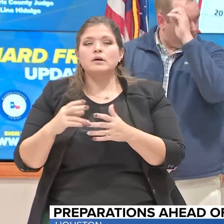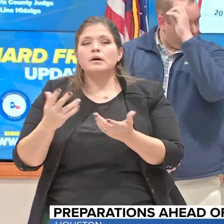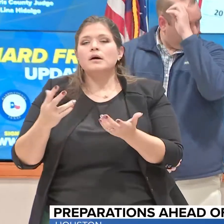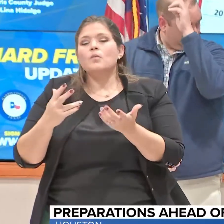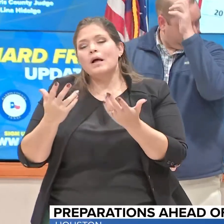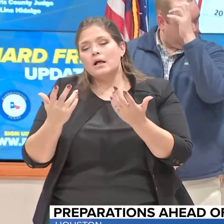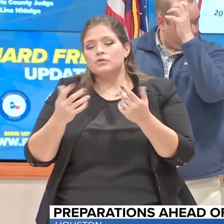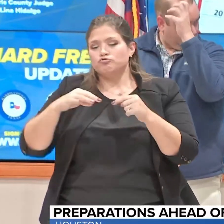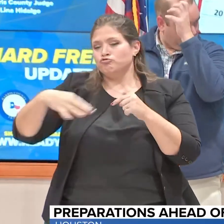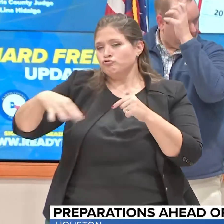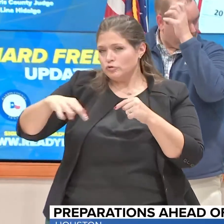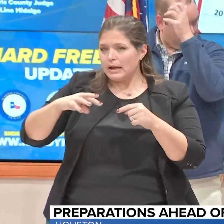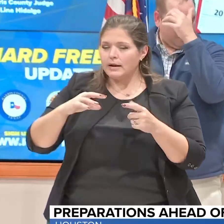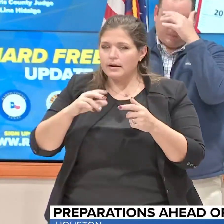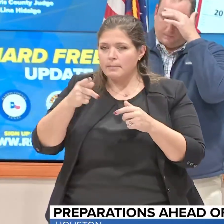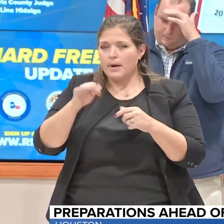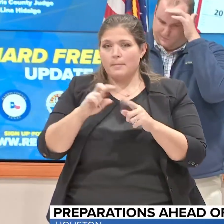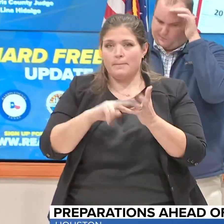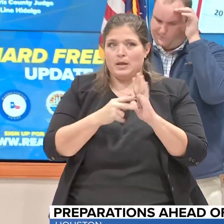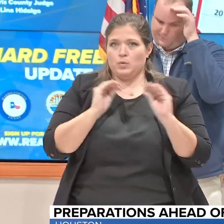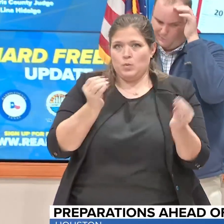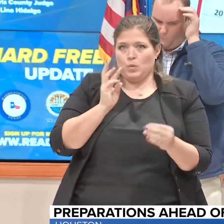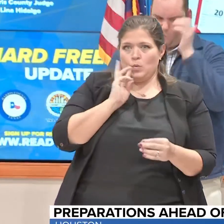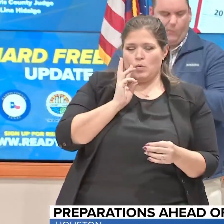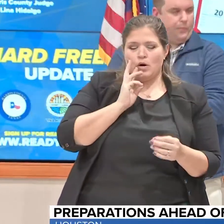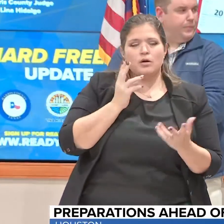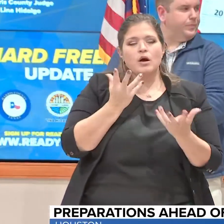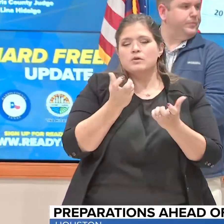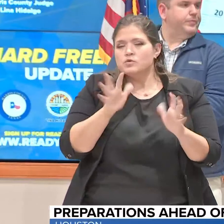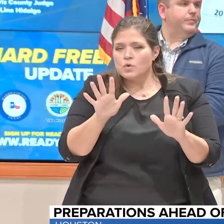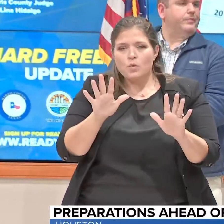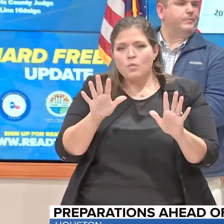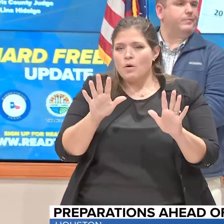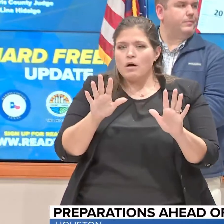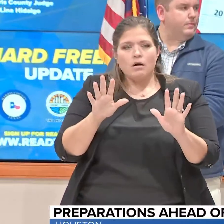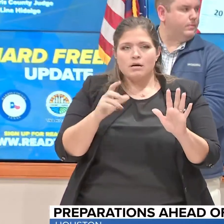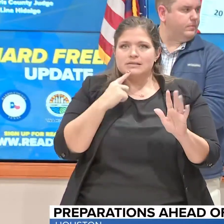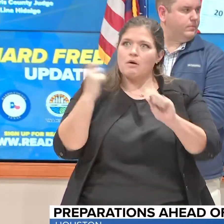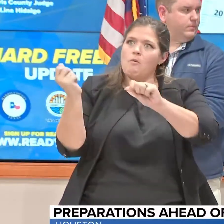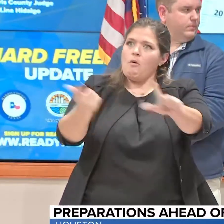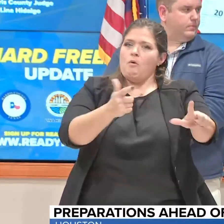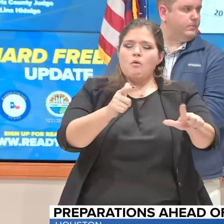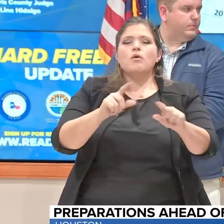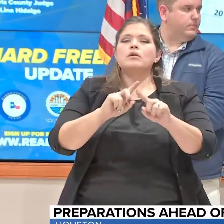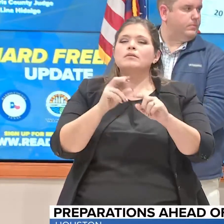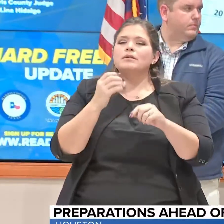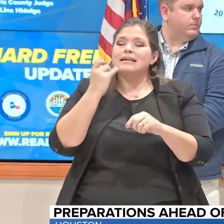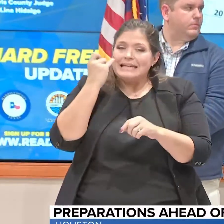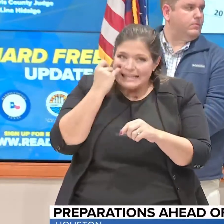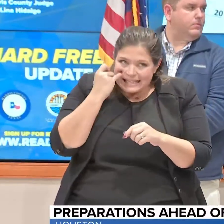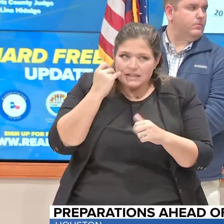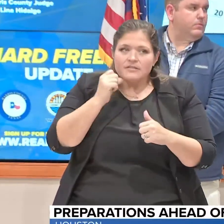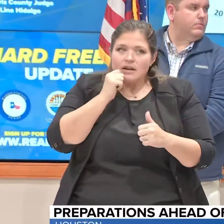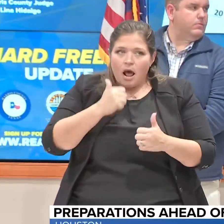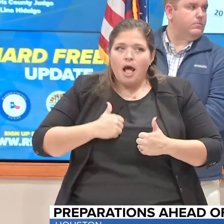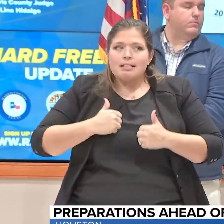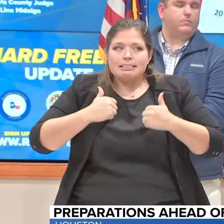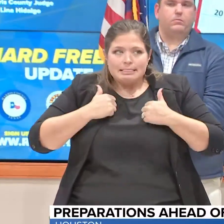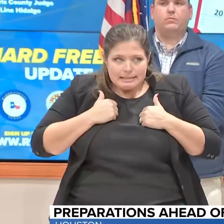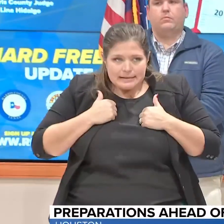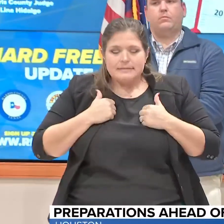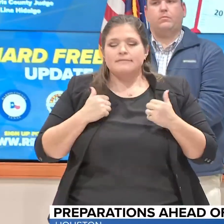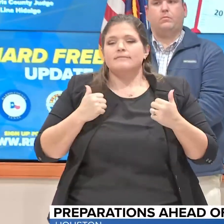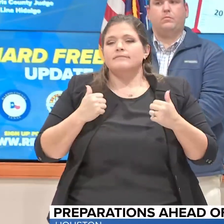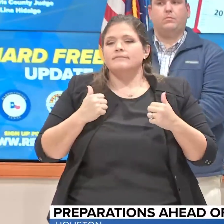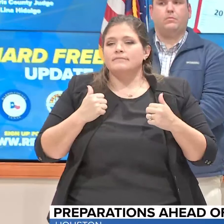right? So you've got to, that's why we're not saying to everyone, we're saying everyone that's headed out of town, because you know, you're not going to be running your water during the day or into